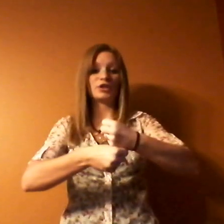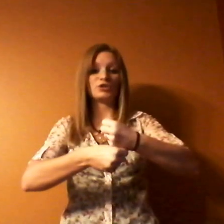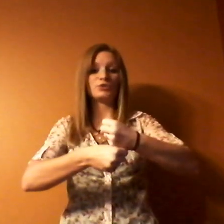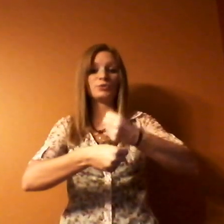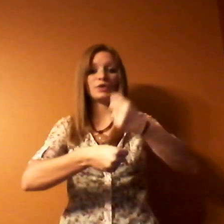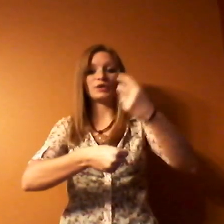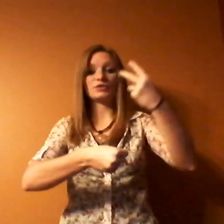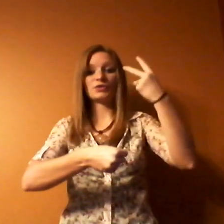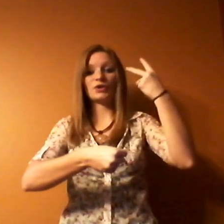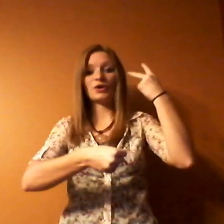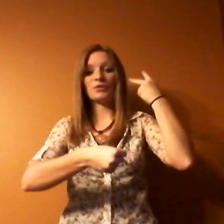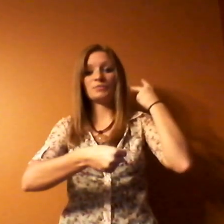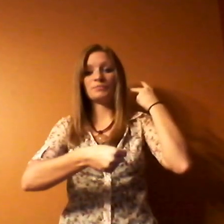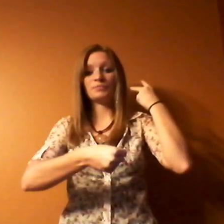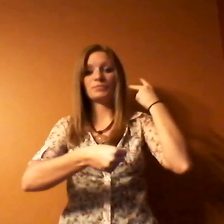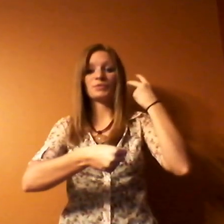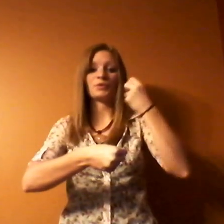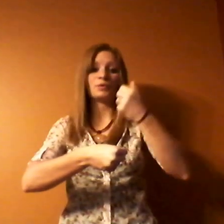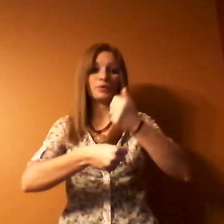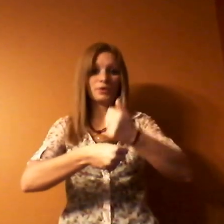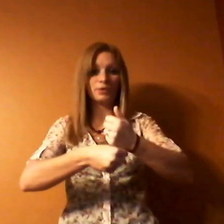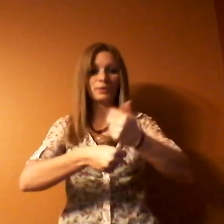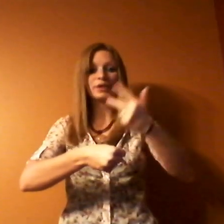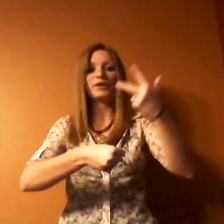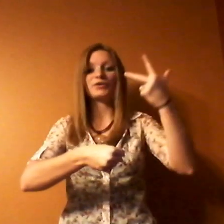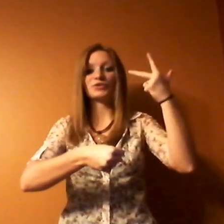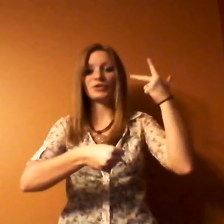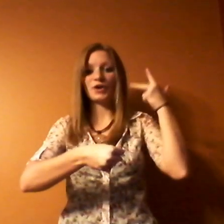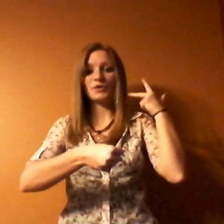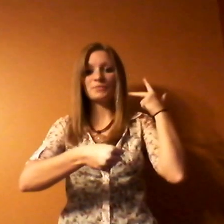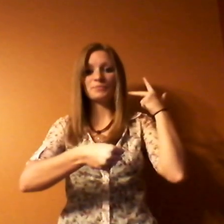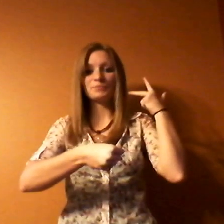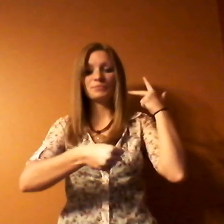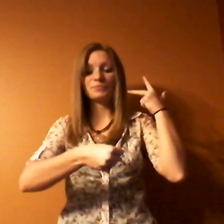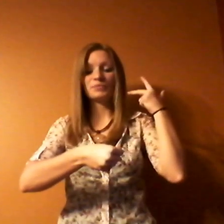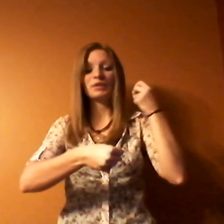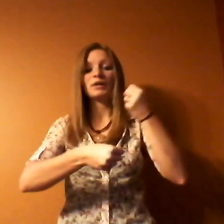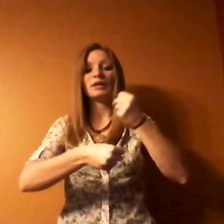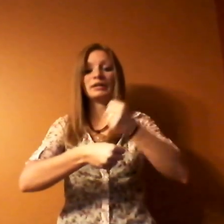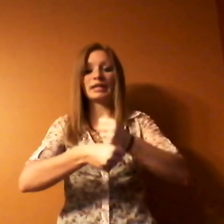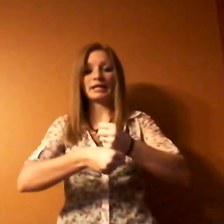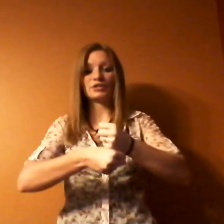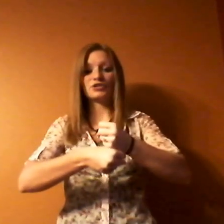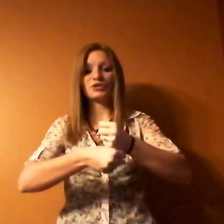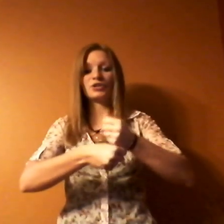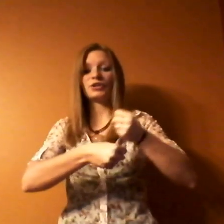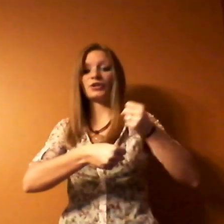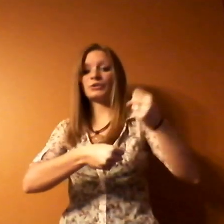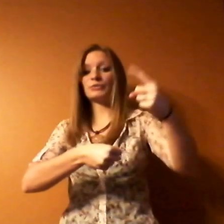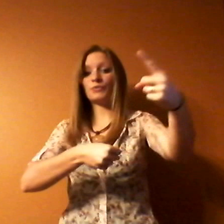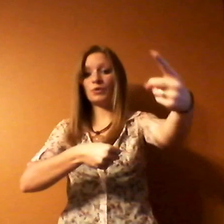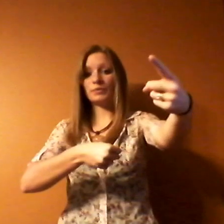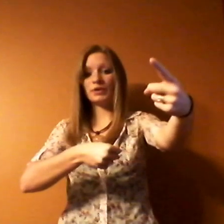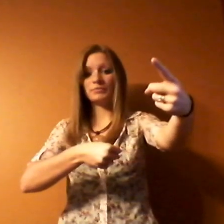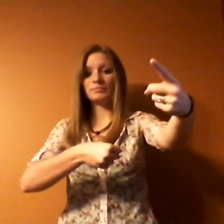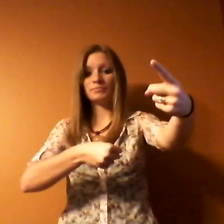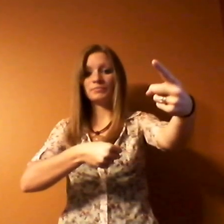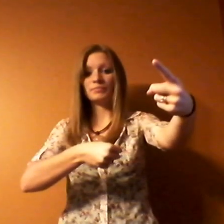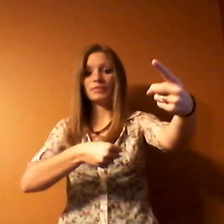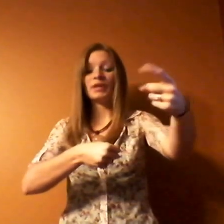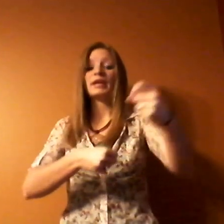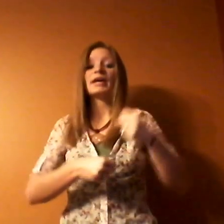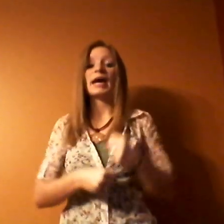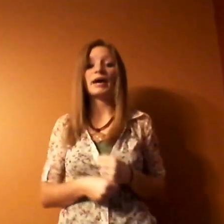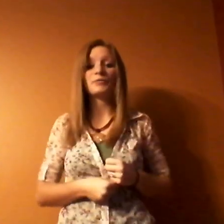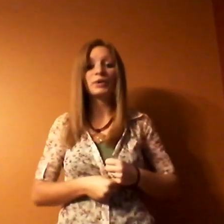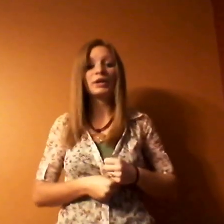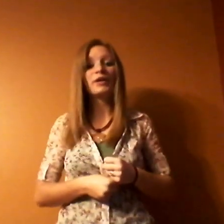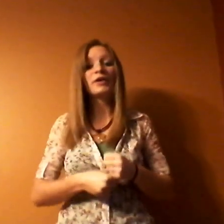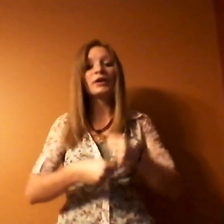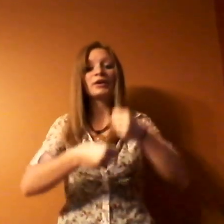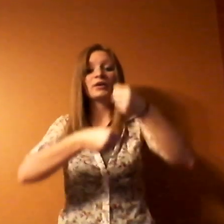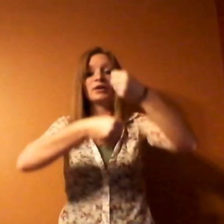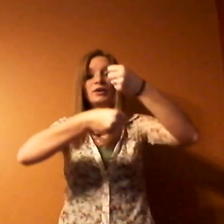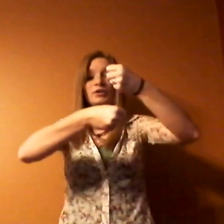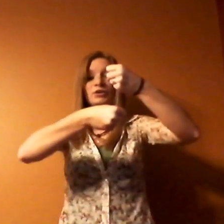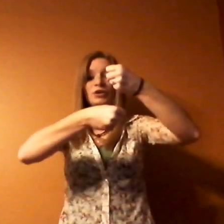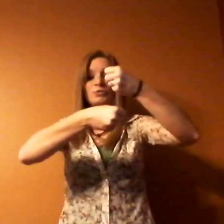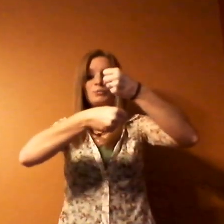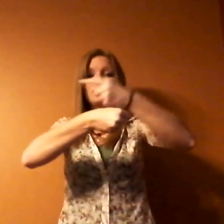2 years ago, or 3 years ago. Next year goes forward. Every year, you're going to move the